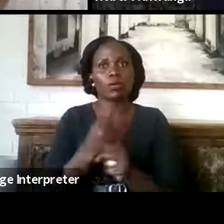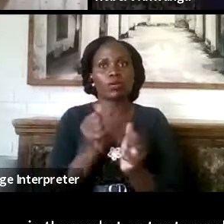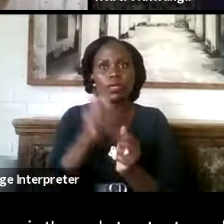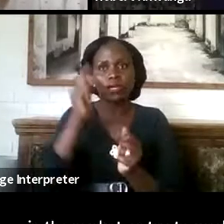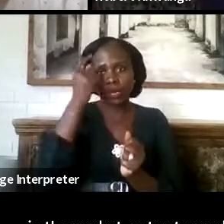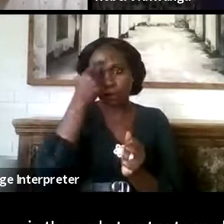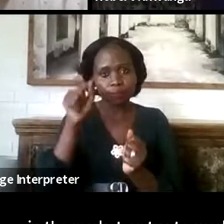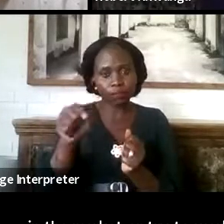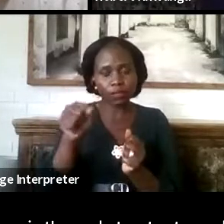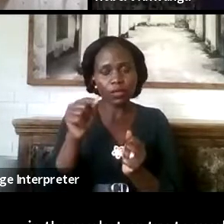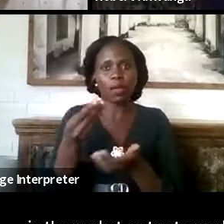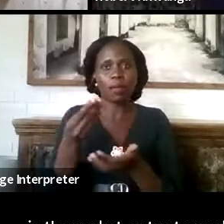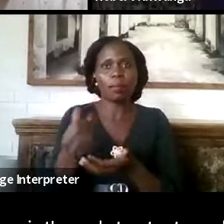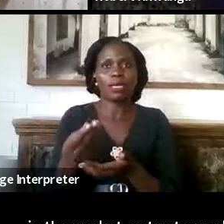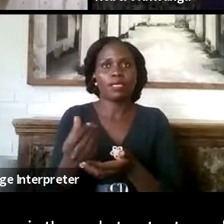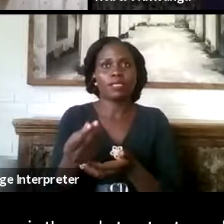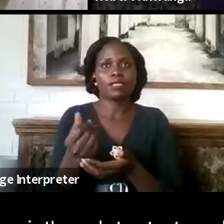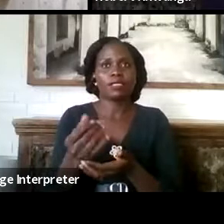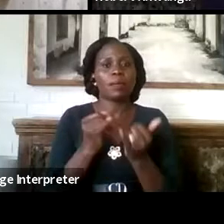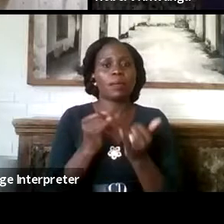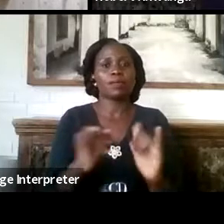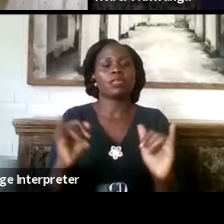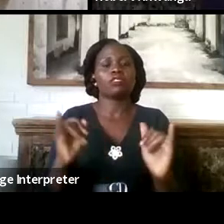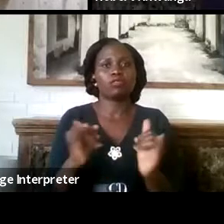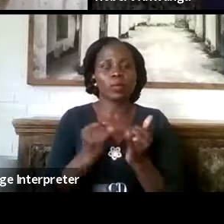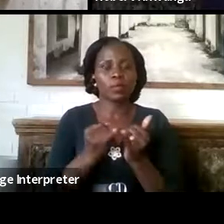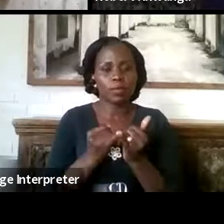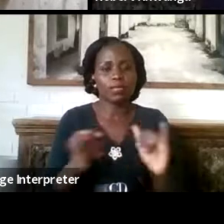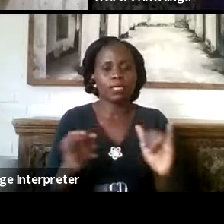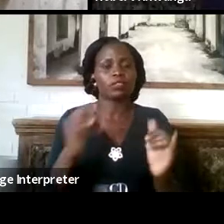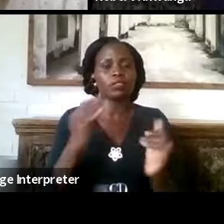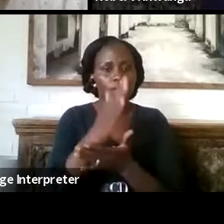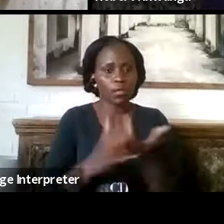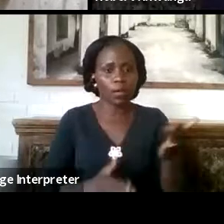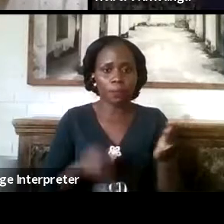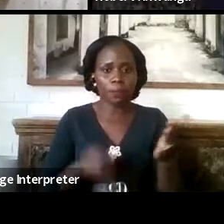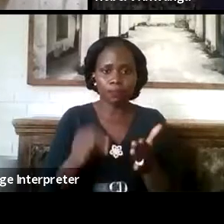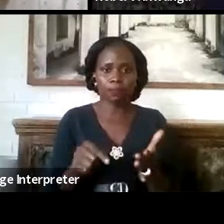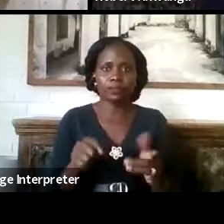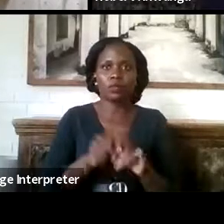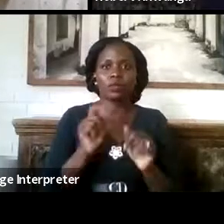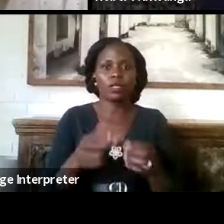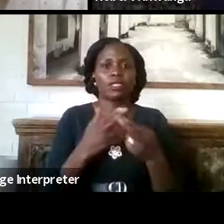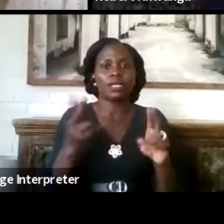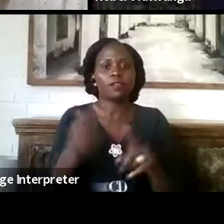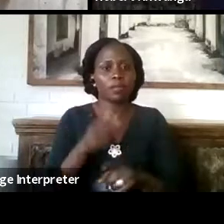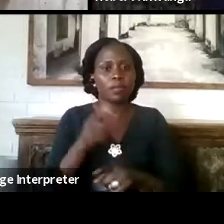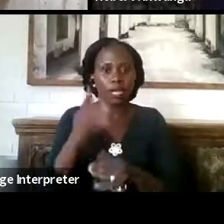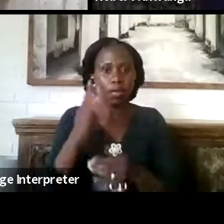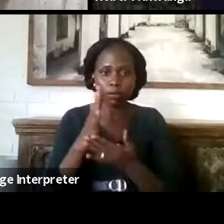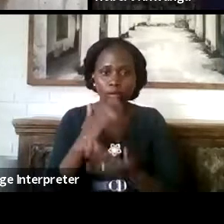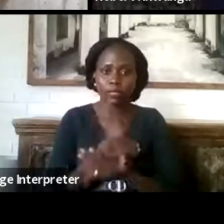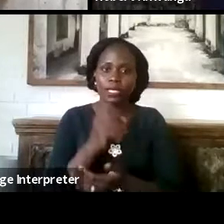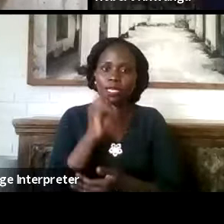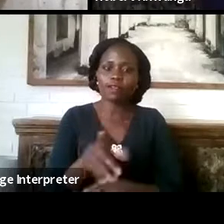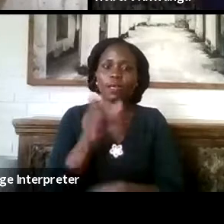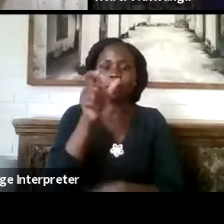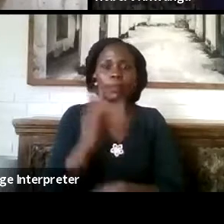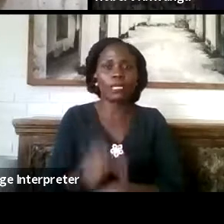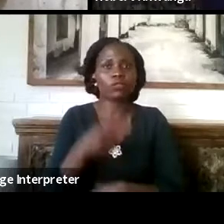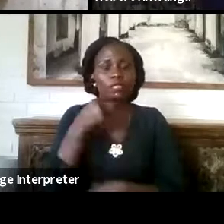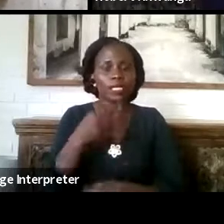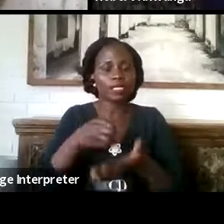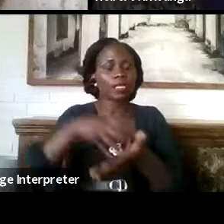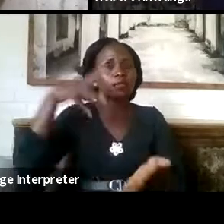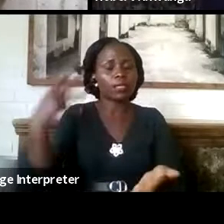the implication of implementing some of these laws, so that you start from there? Because when somebody says the cost is very high, how high if they haven't